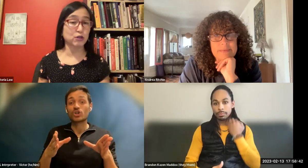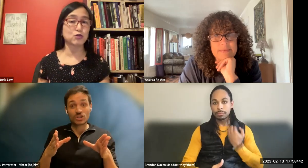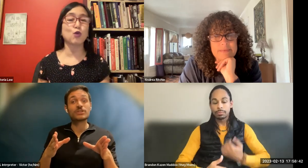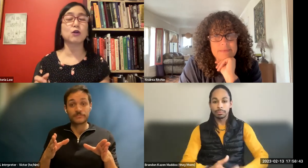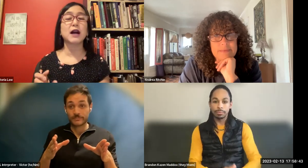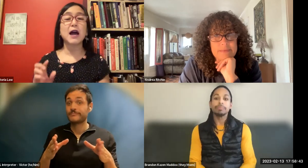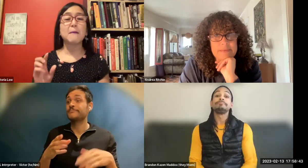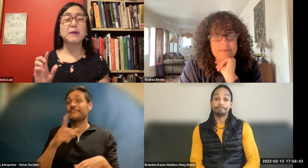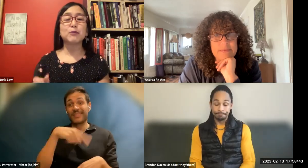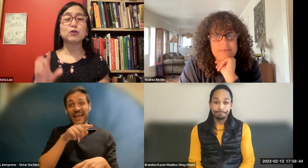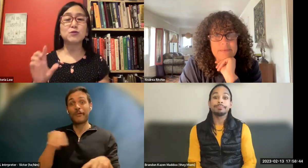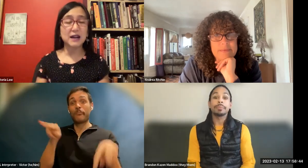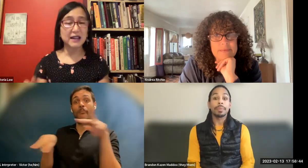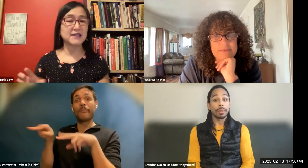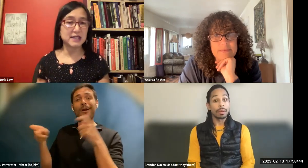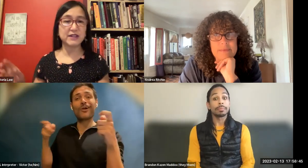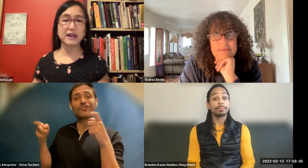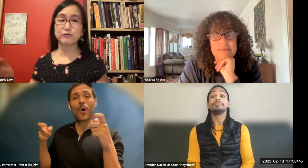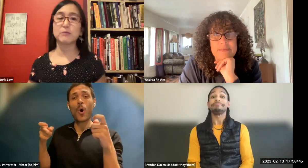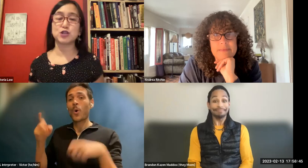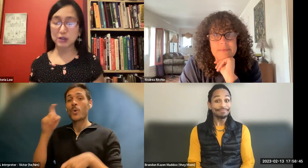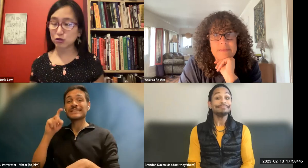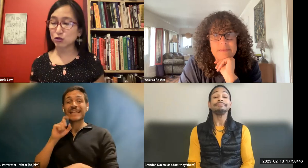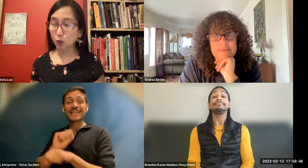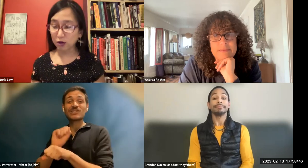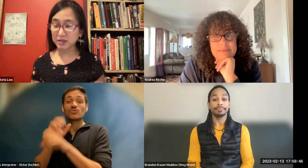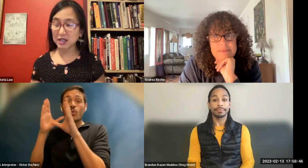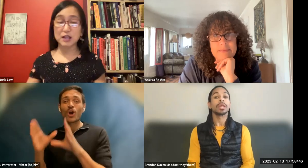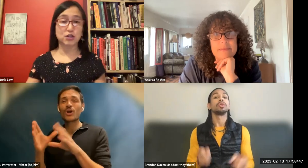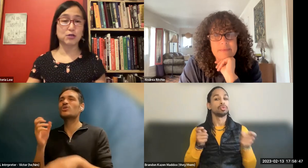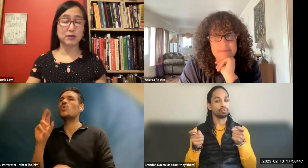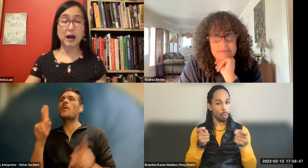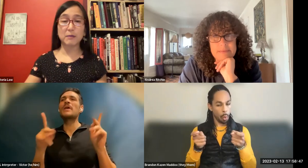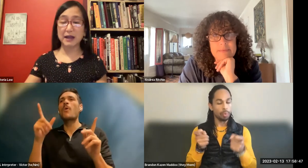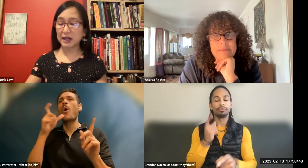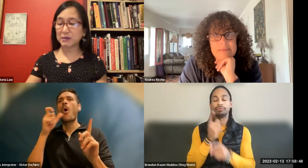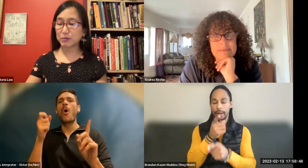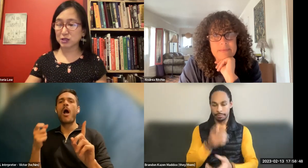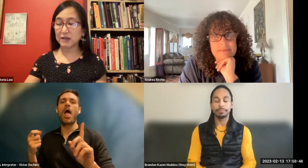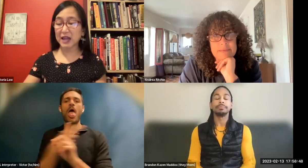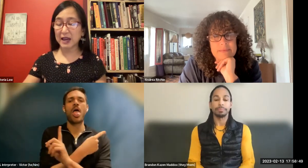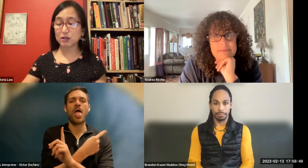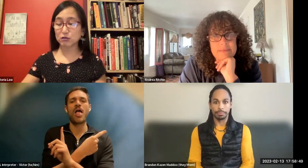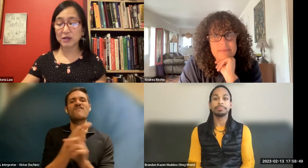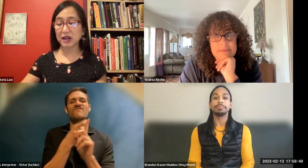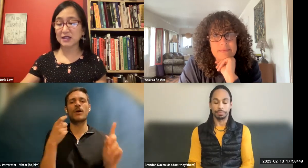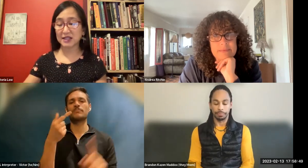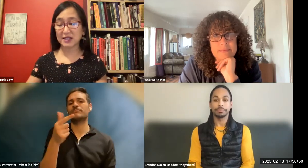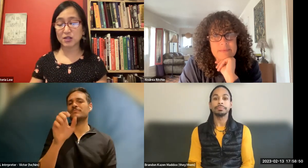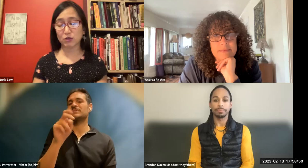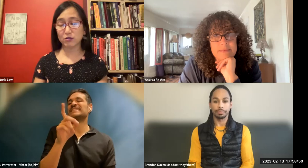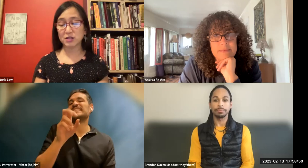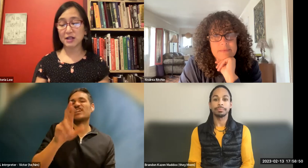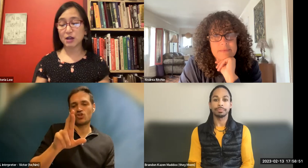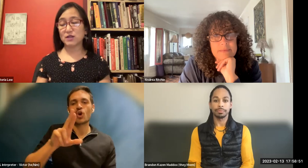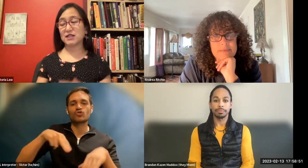sex workers or people who, again, deviate from gender norms, so and can be perceived and criminalized as